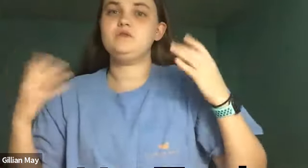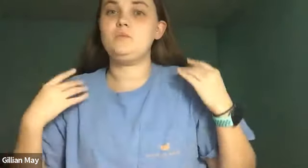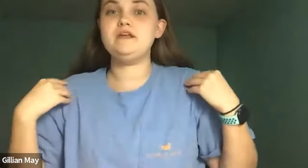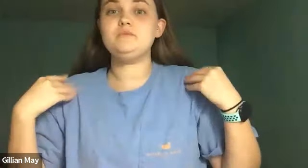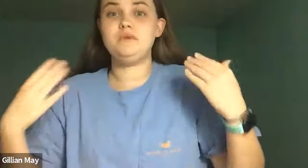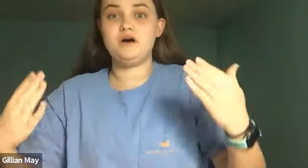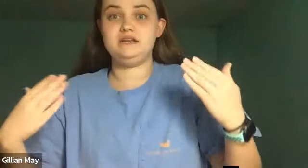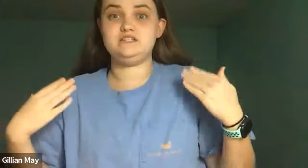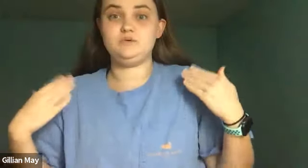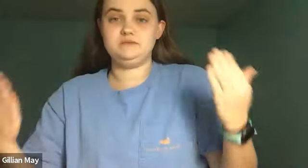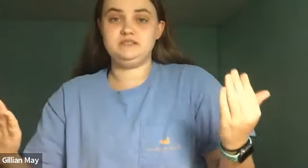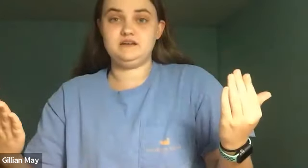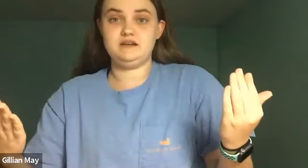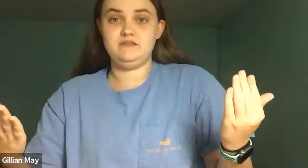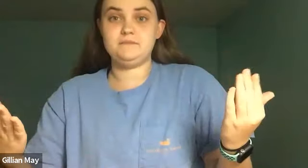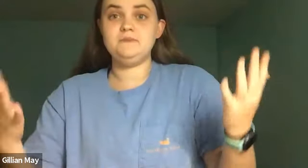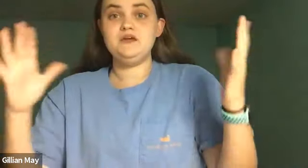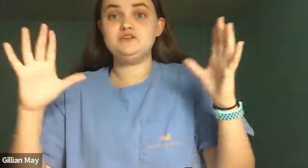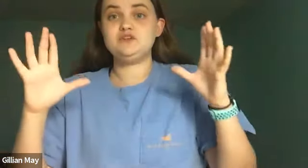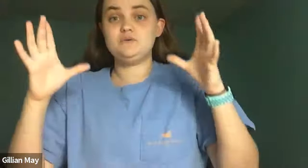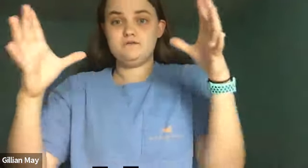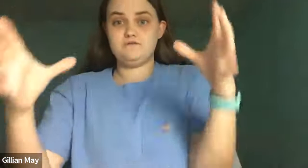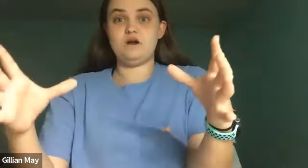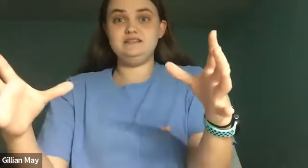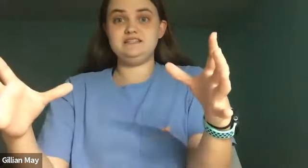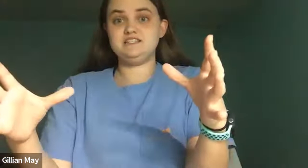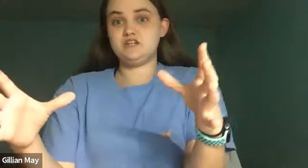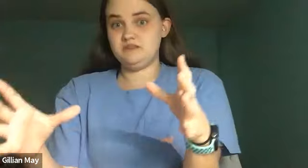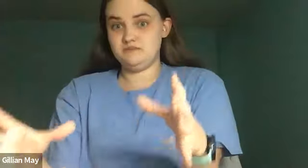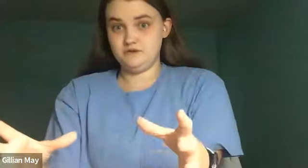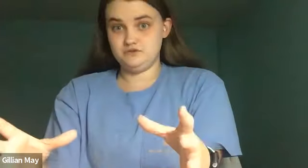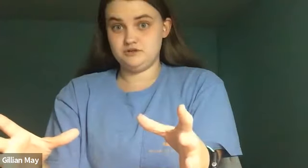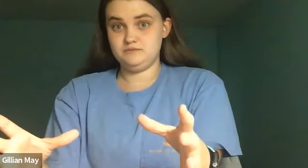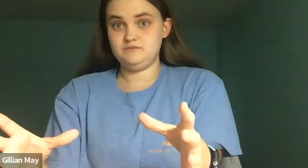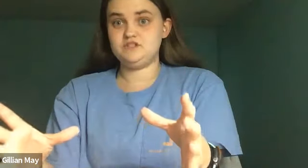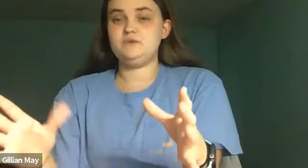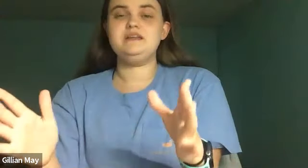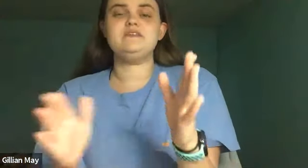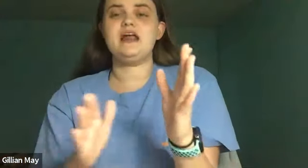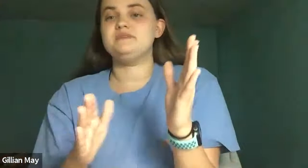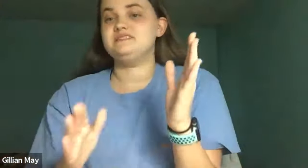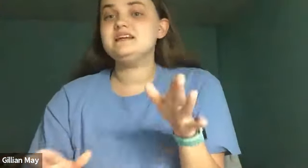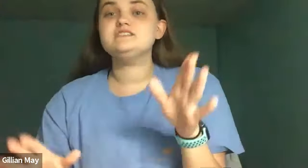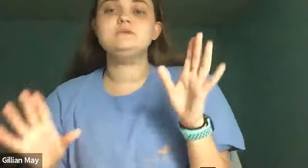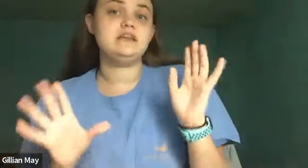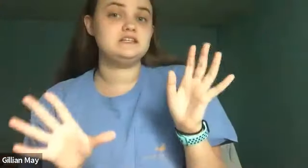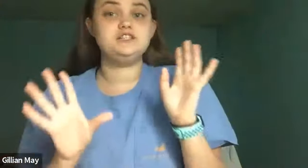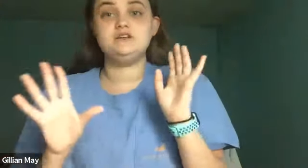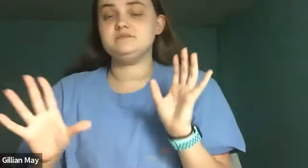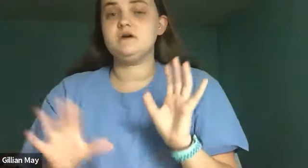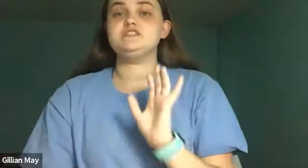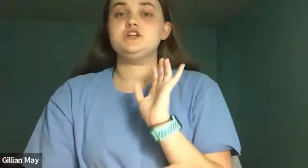your way your body is going to be signing them. So in the front is going to be the future. So anything that happens next week, next year, next month is going to